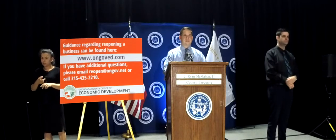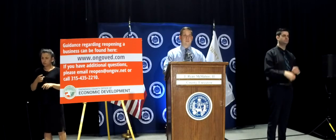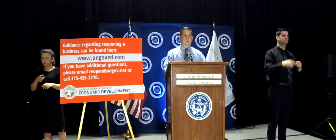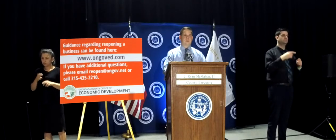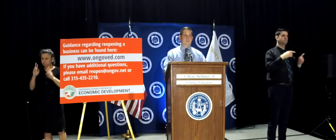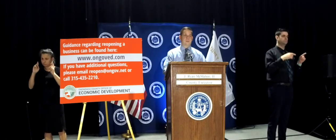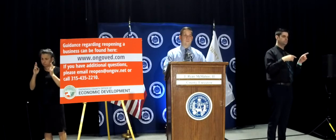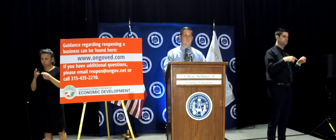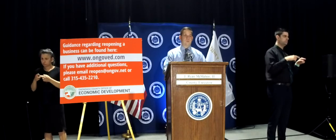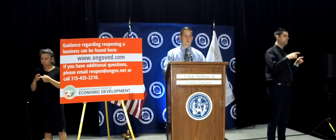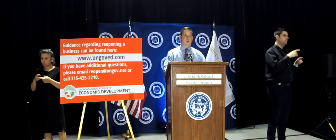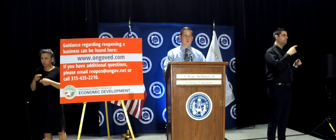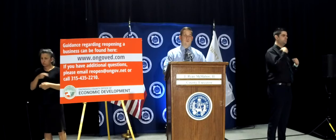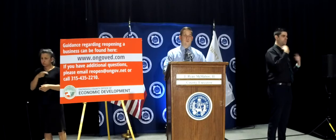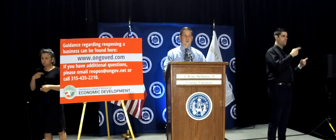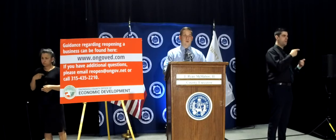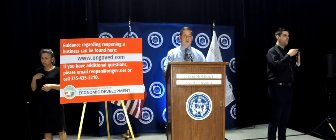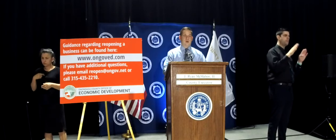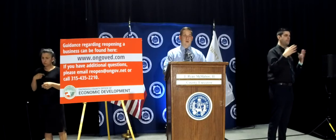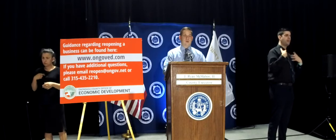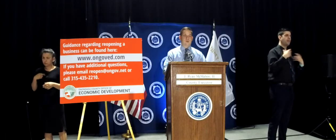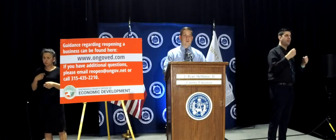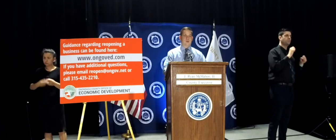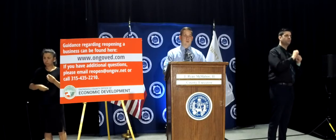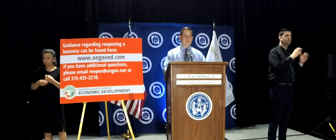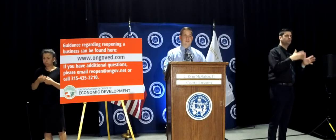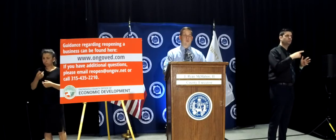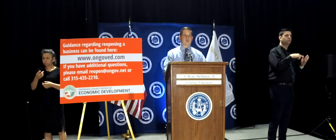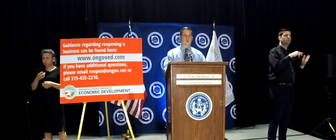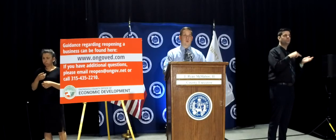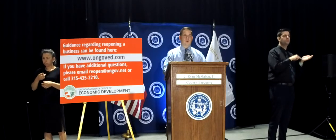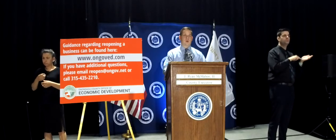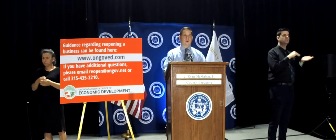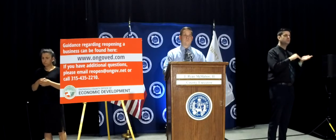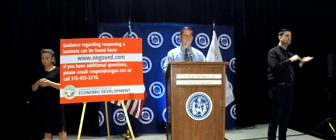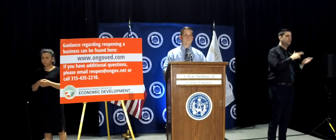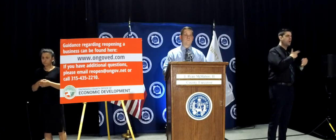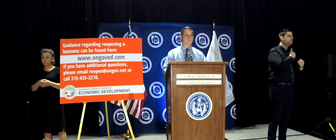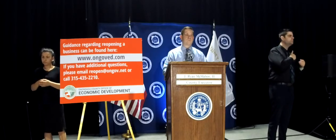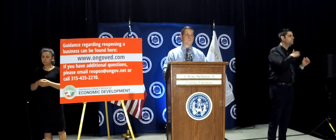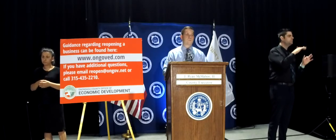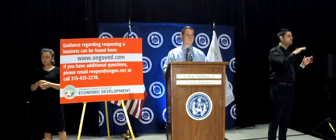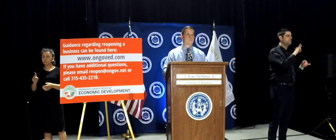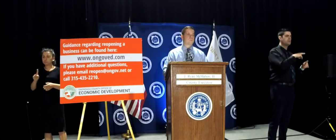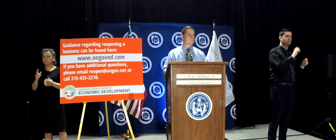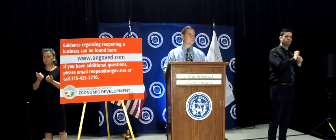still busy. But it seems we've turned a corner here.